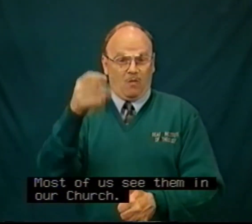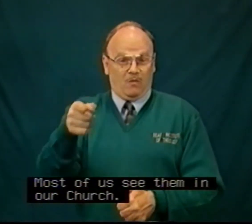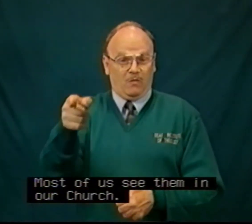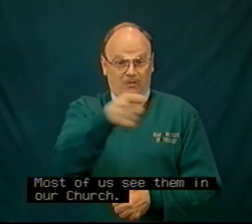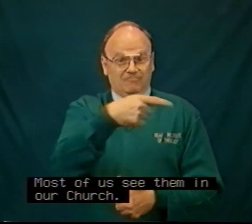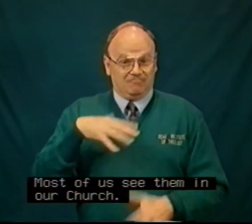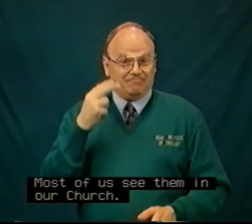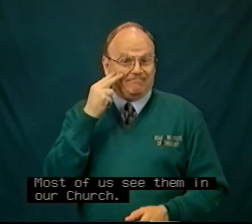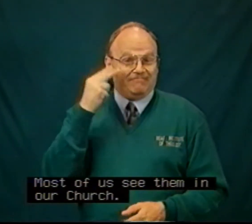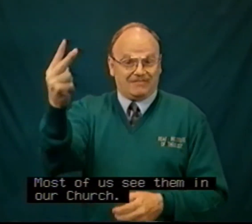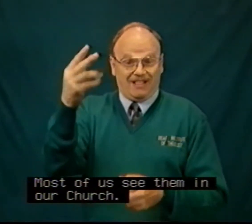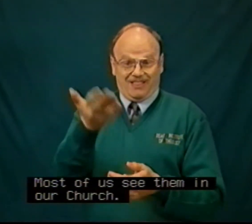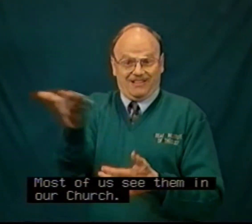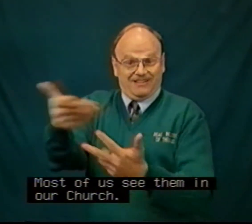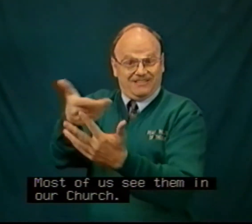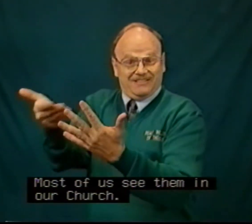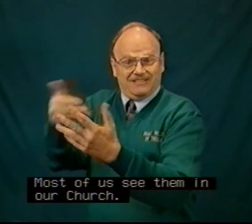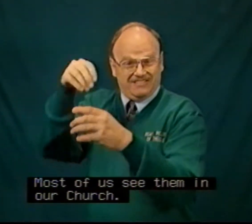Most of us see them in our church.